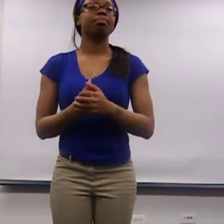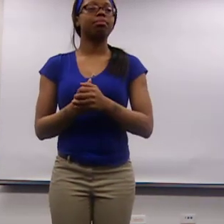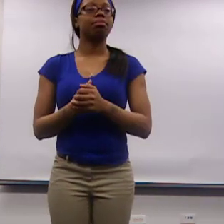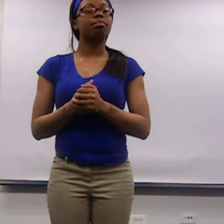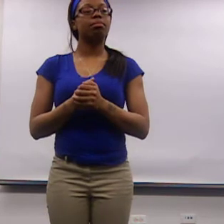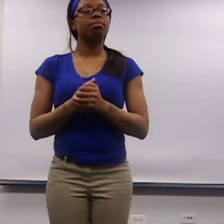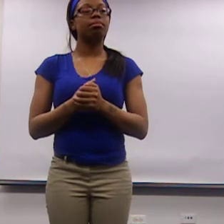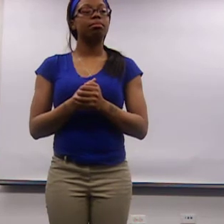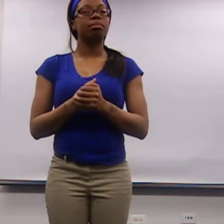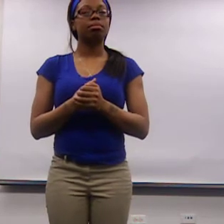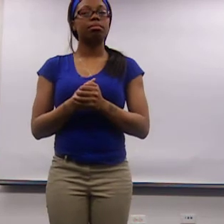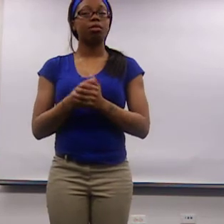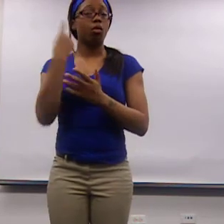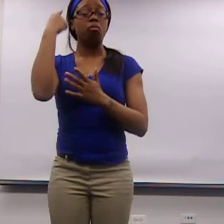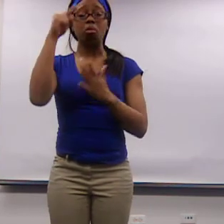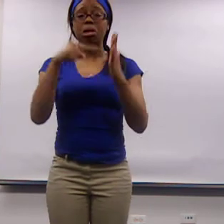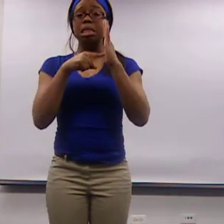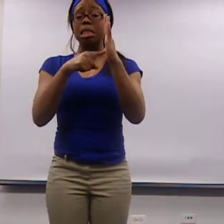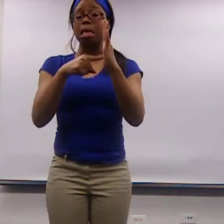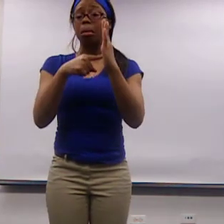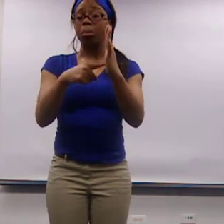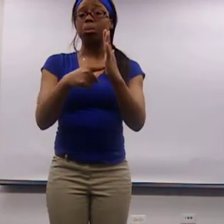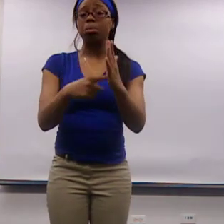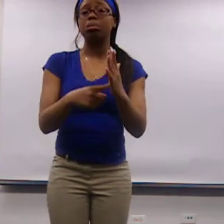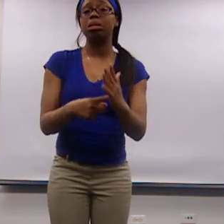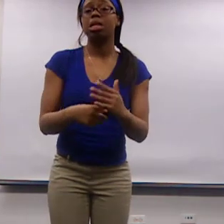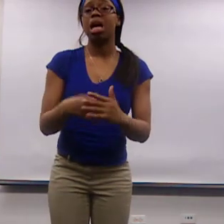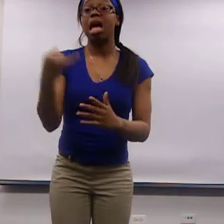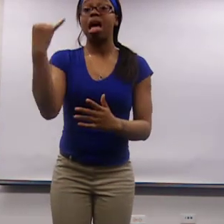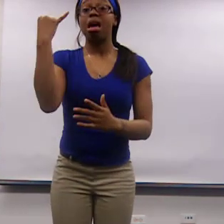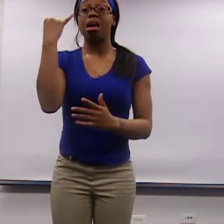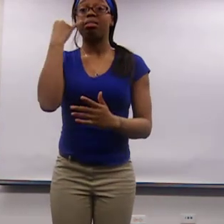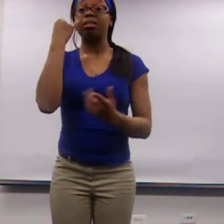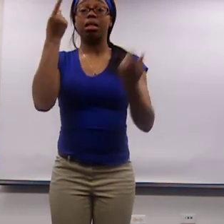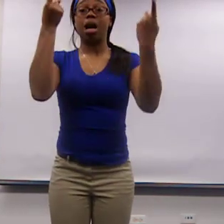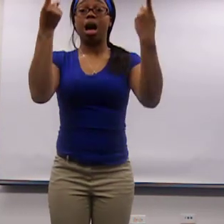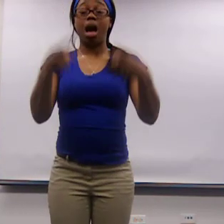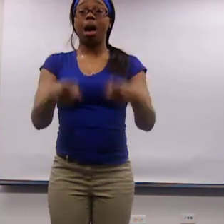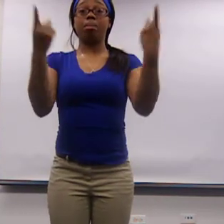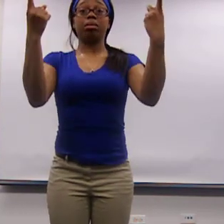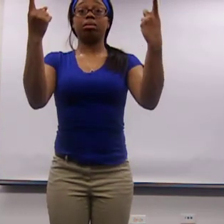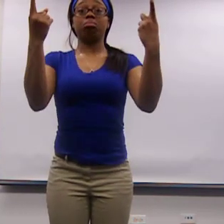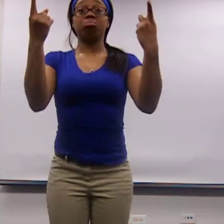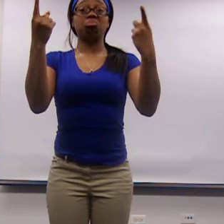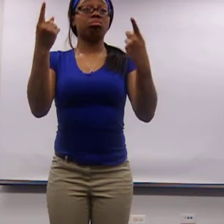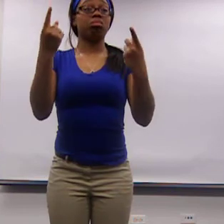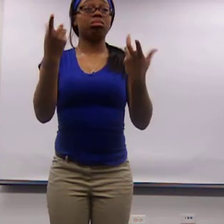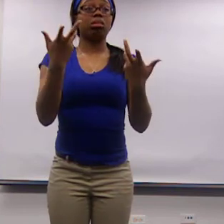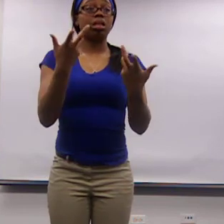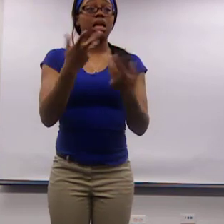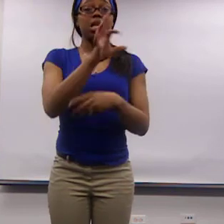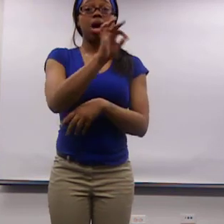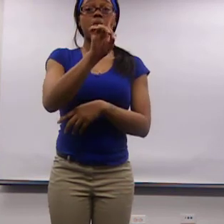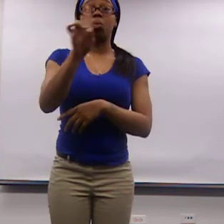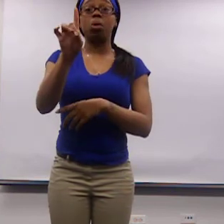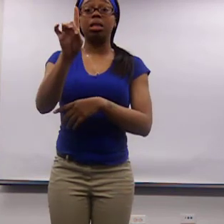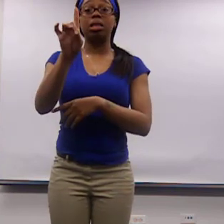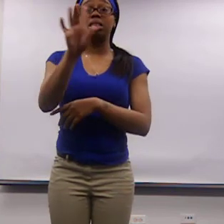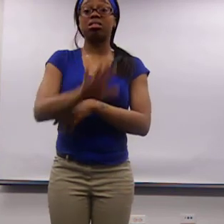So, for example, if a natural disaster were to destroy a 911 center, they don't have a backup system.